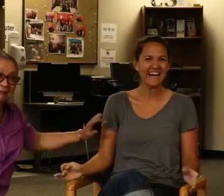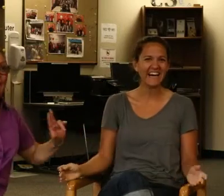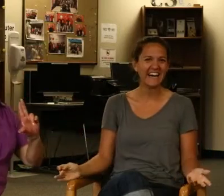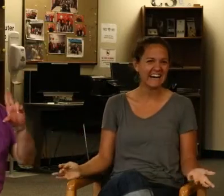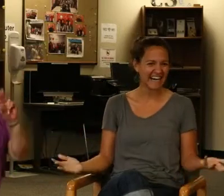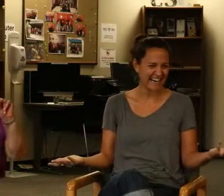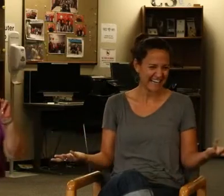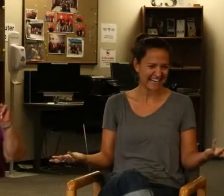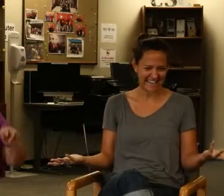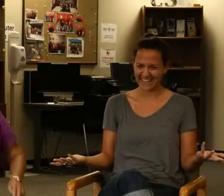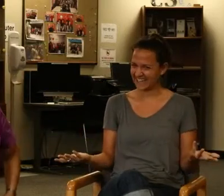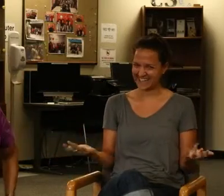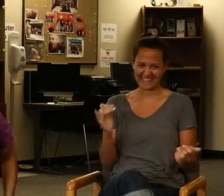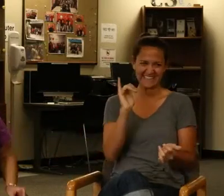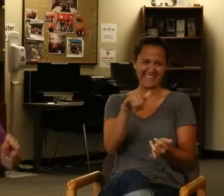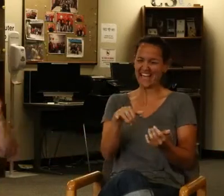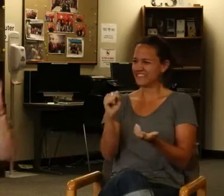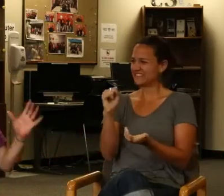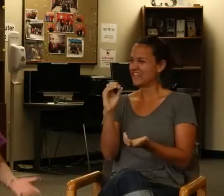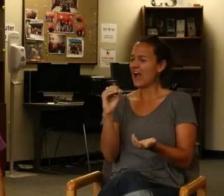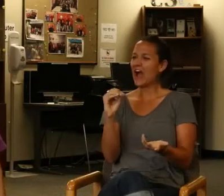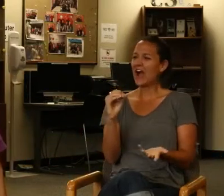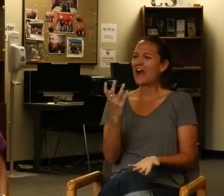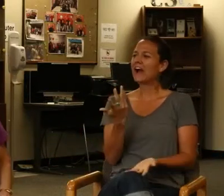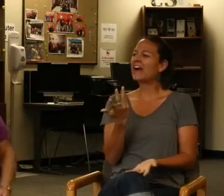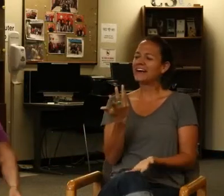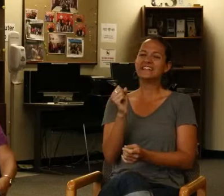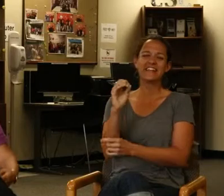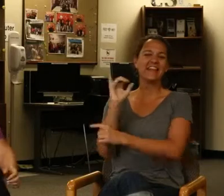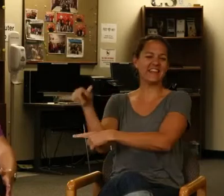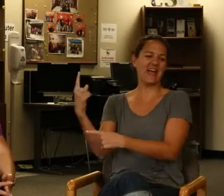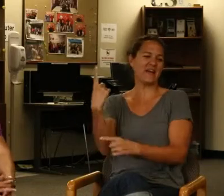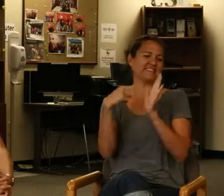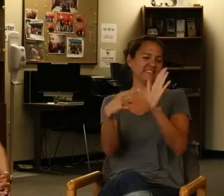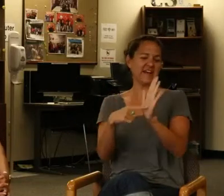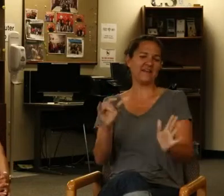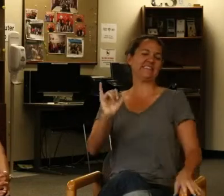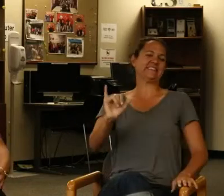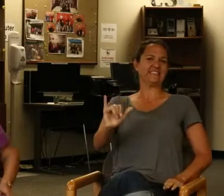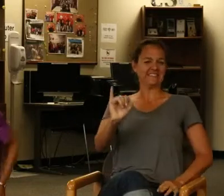cat. Oh no. Exactly. So that's another